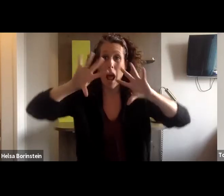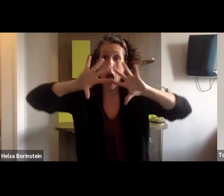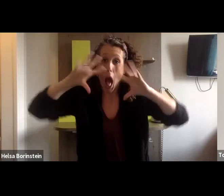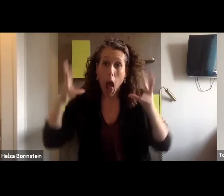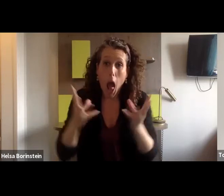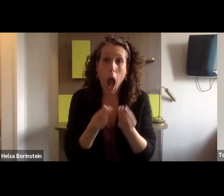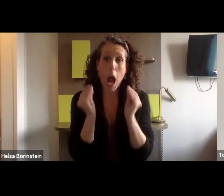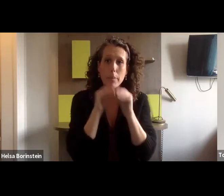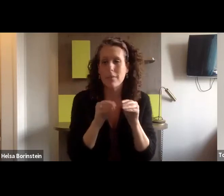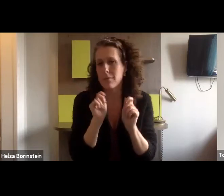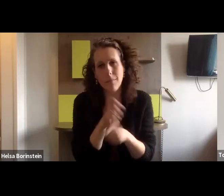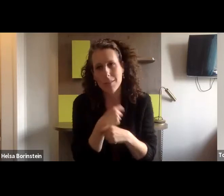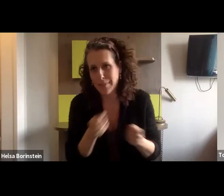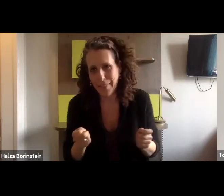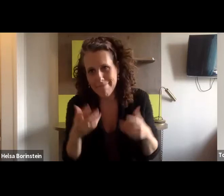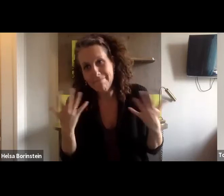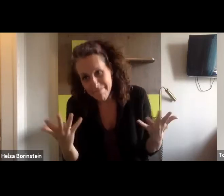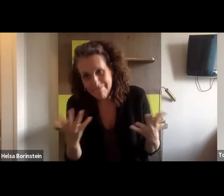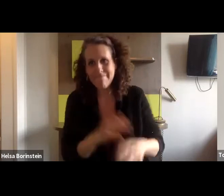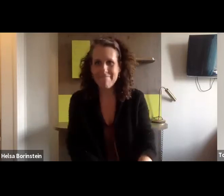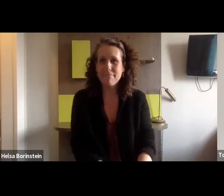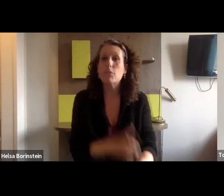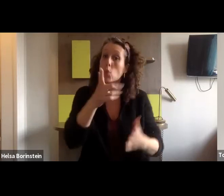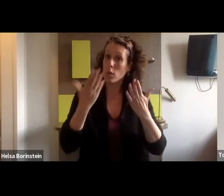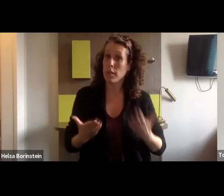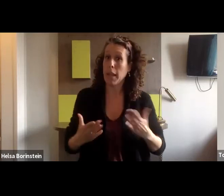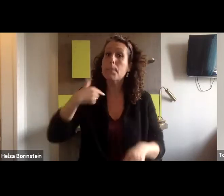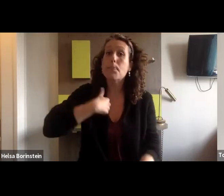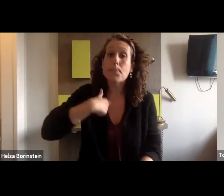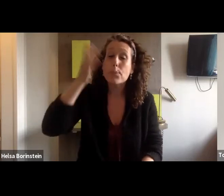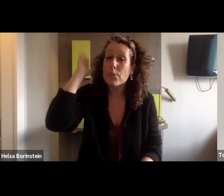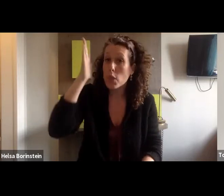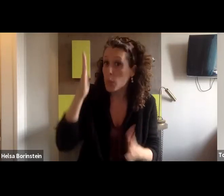So, okay, I'll be talking about,